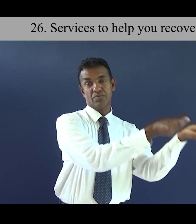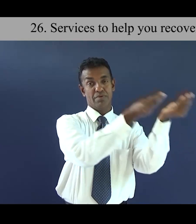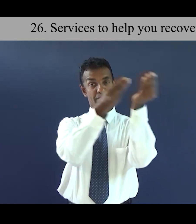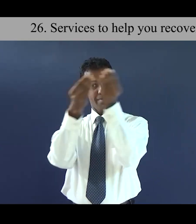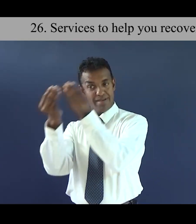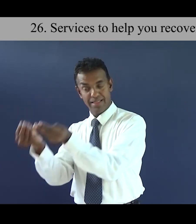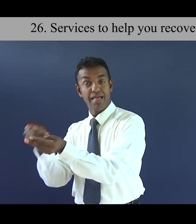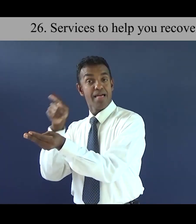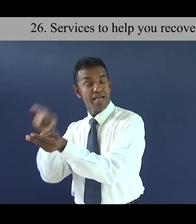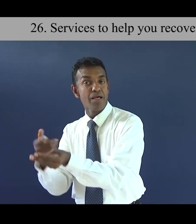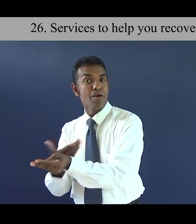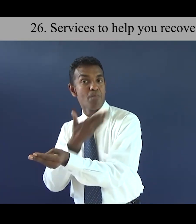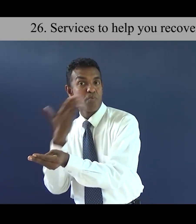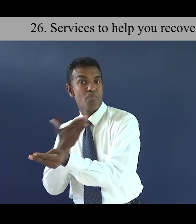and services they need.